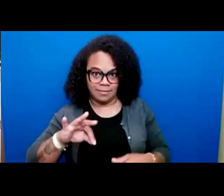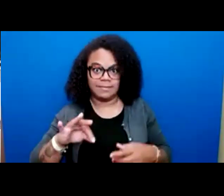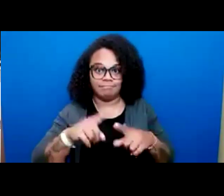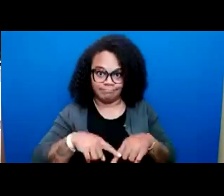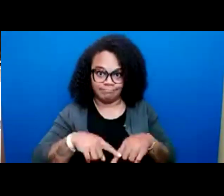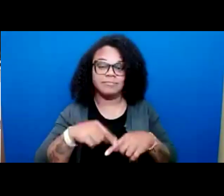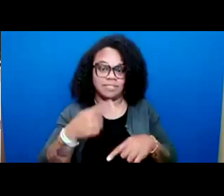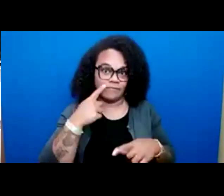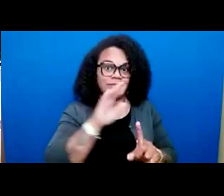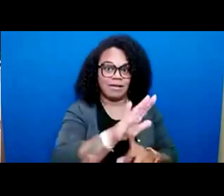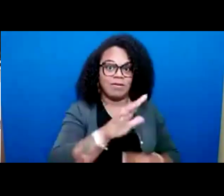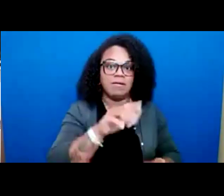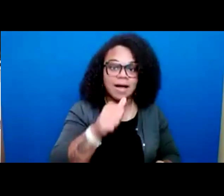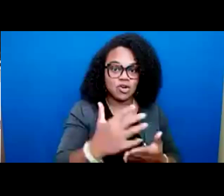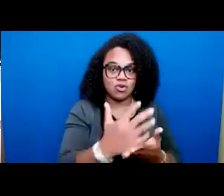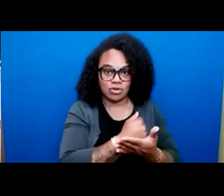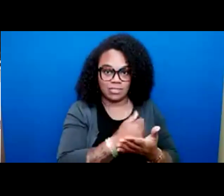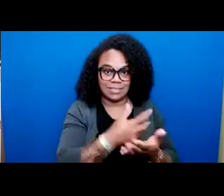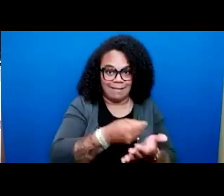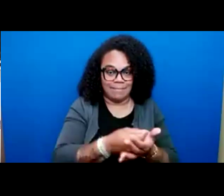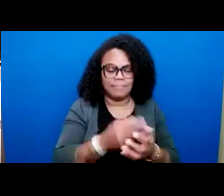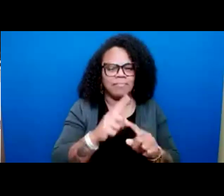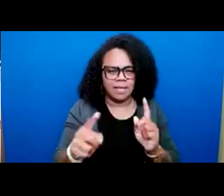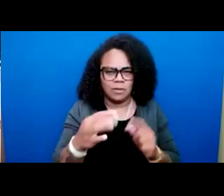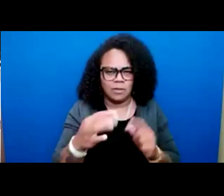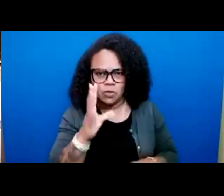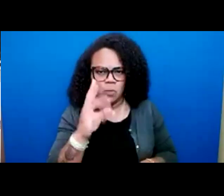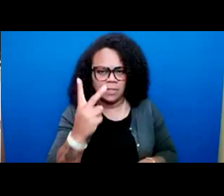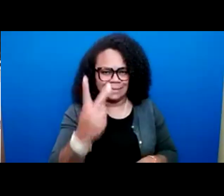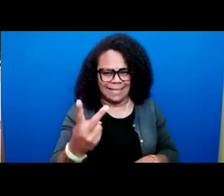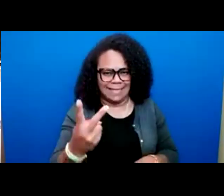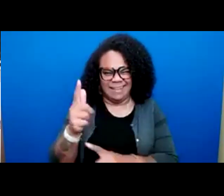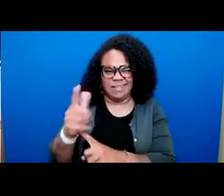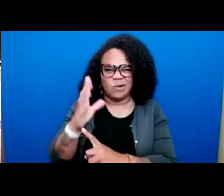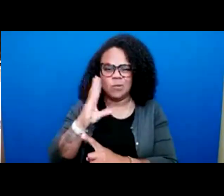income. But you're going to see in just a minute when we talk about the business assets that